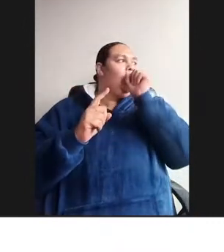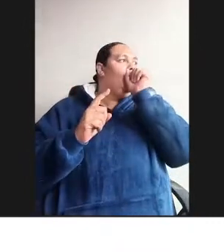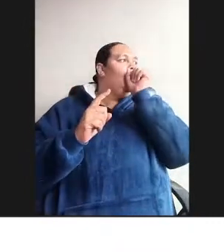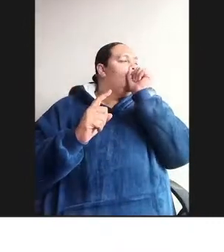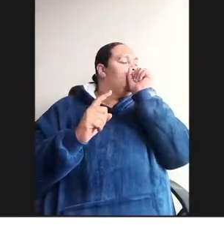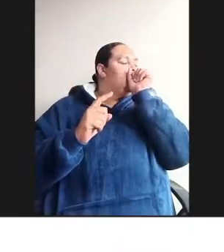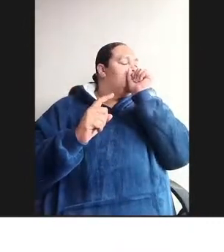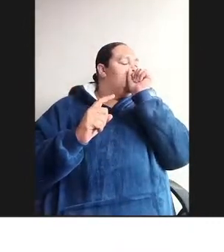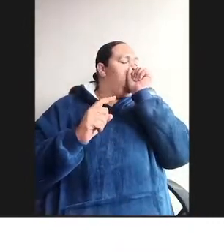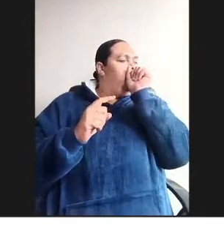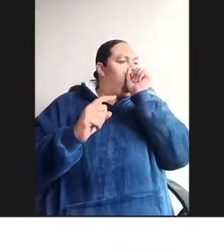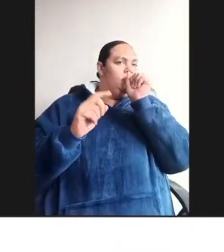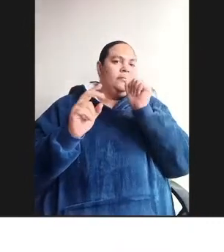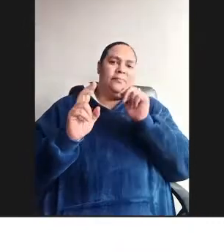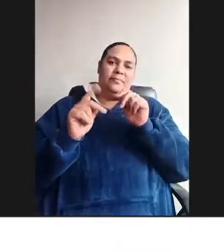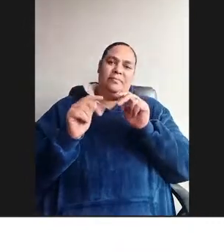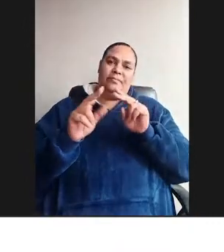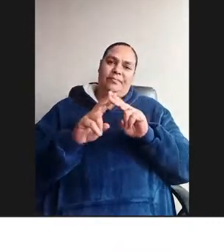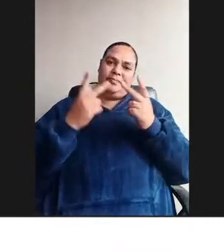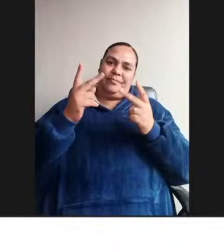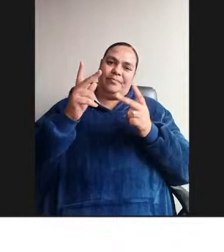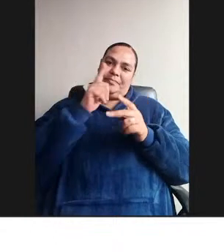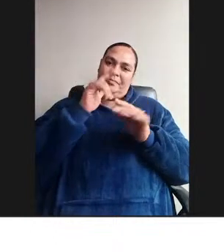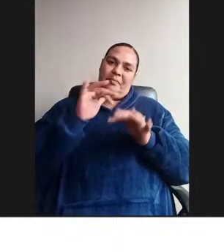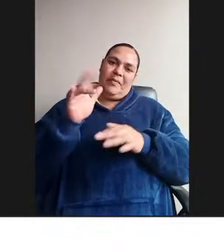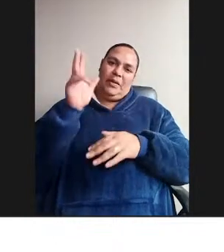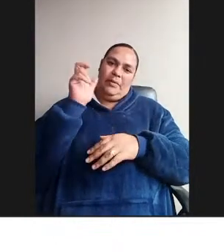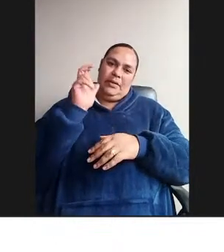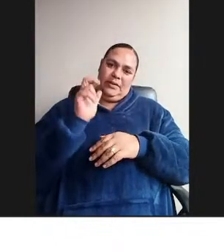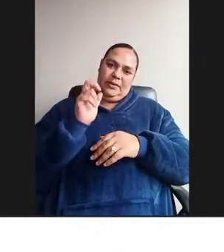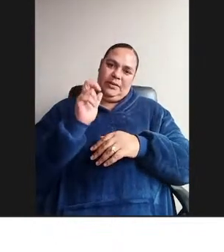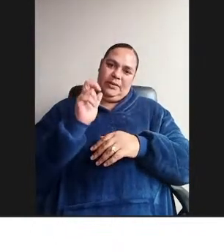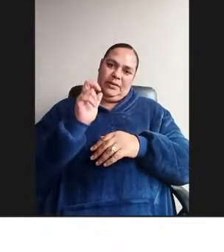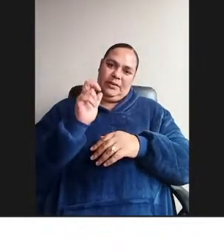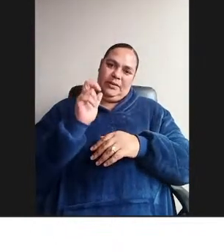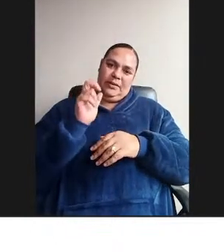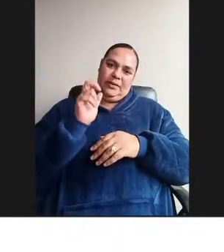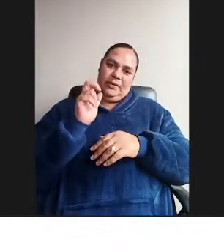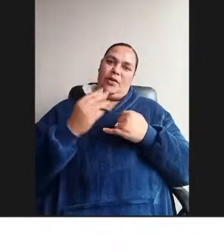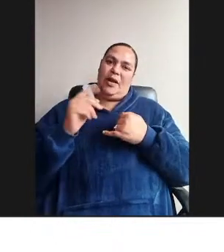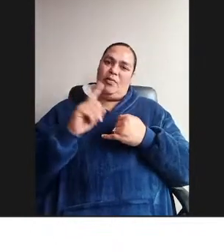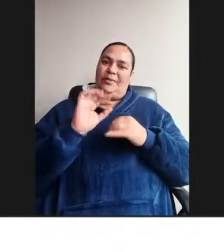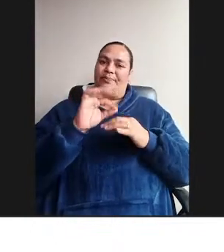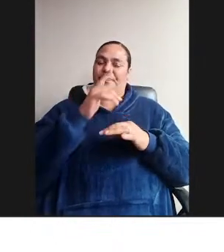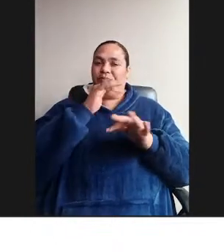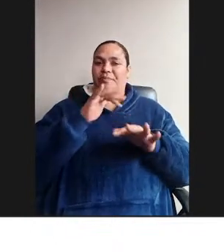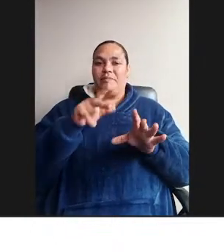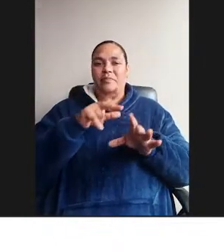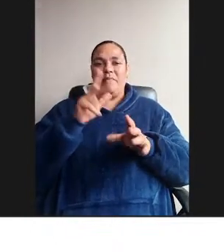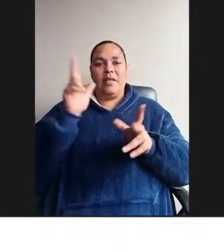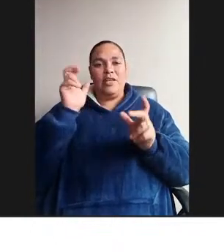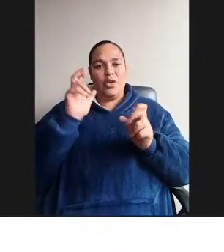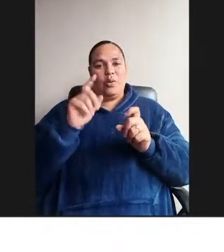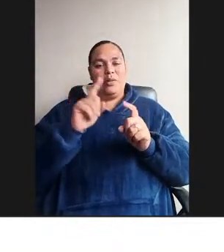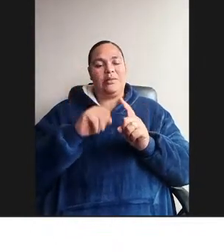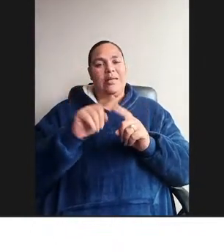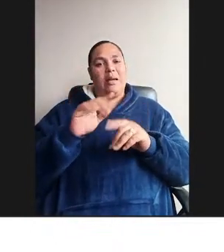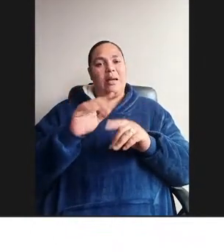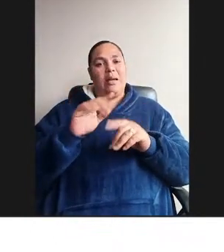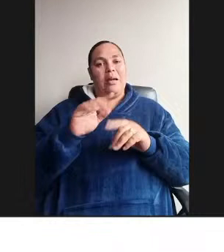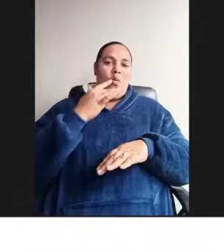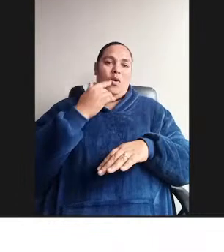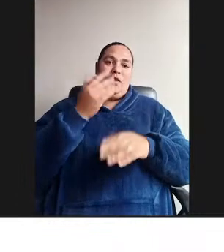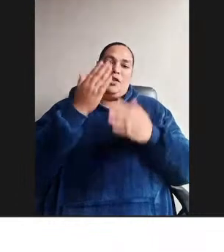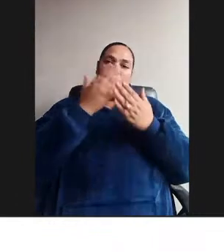different approach to public hearings and trying to have these public hearings at times when the general public